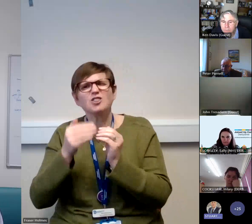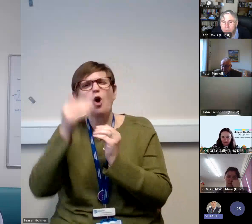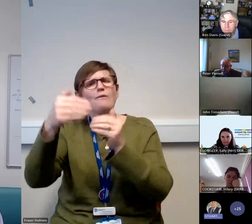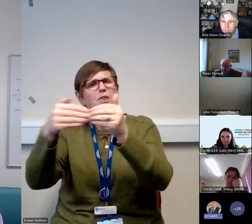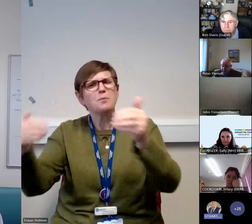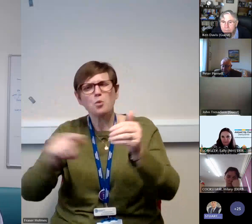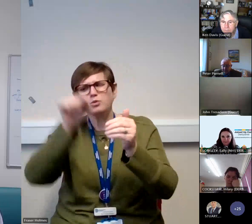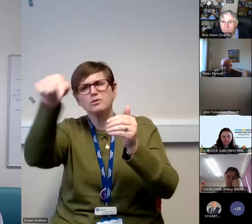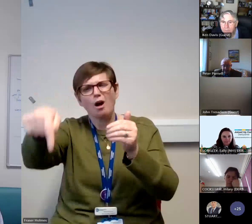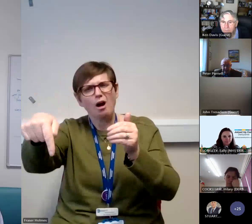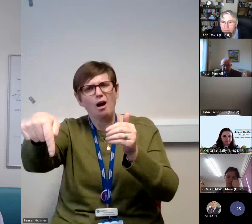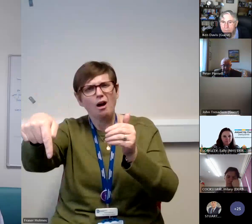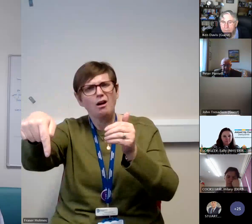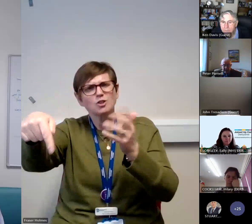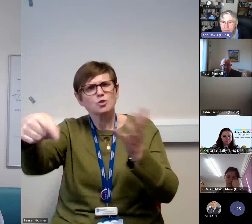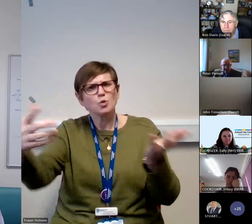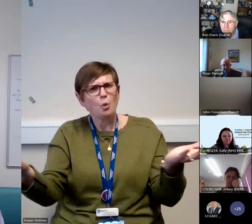residents?